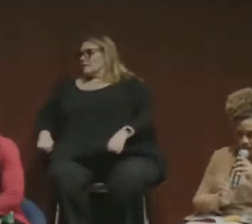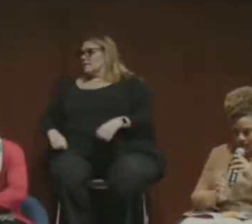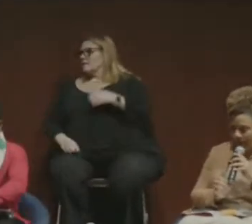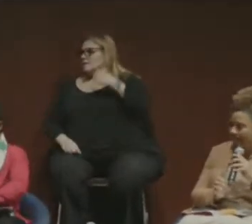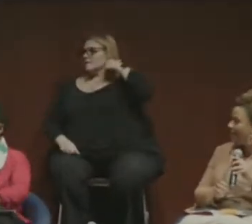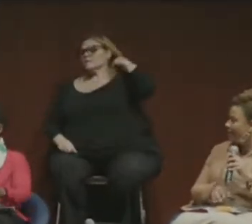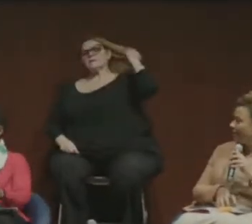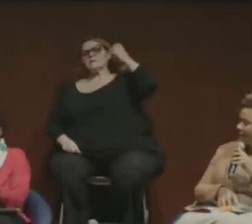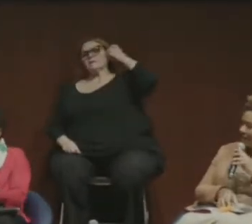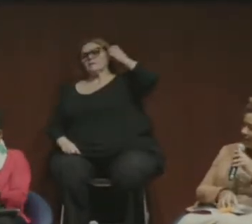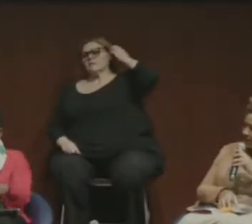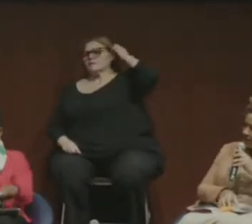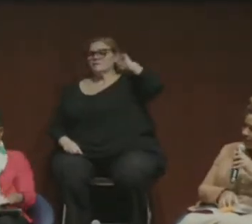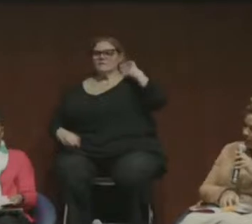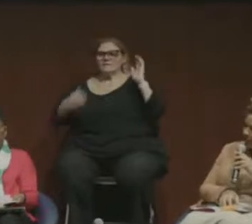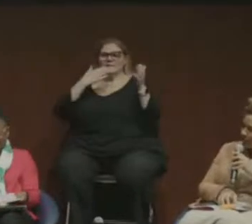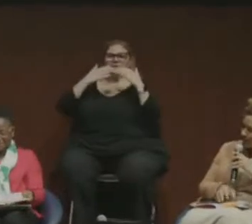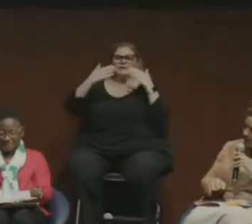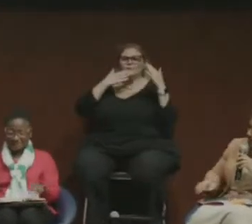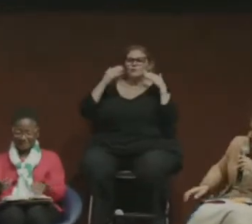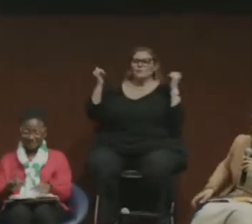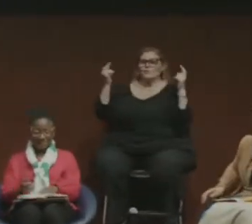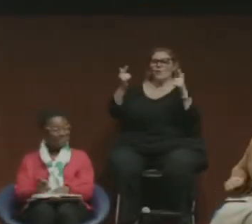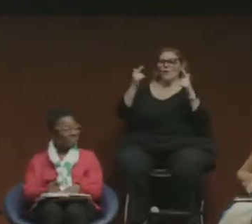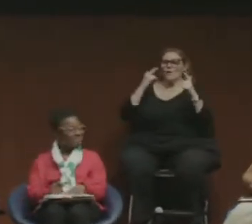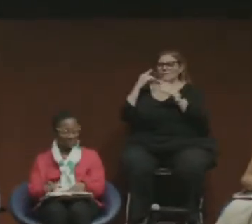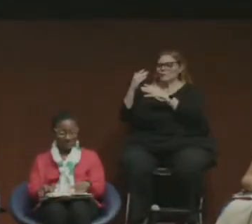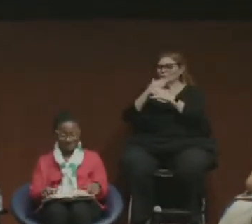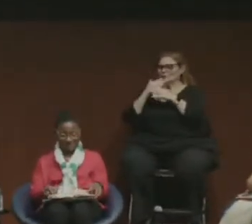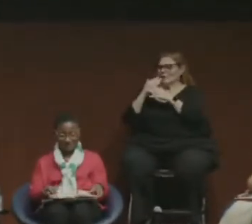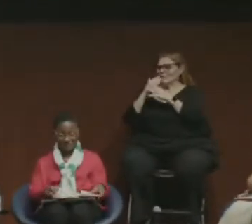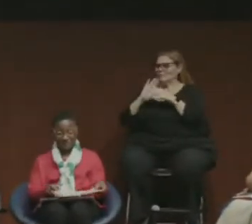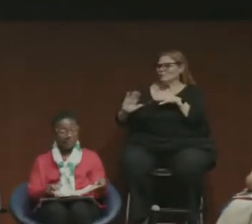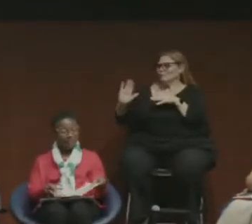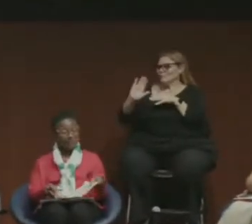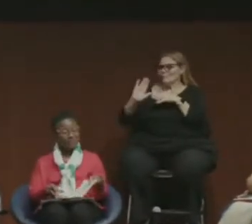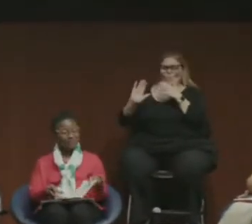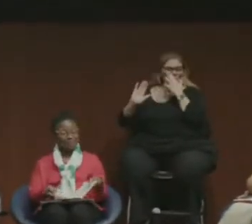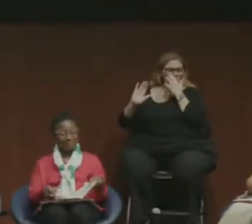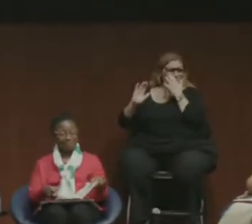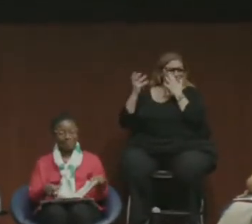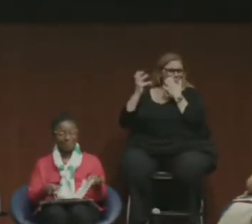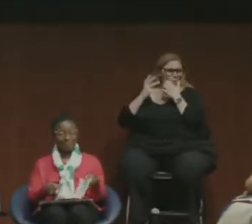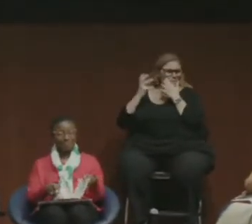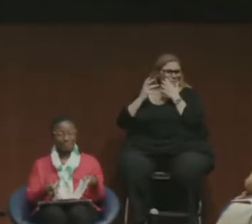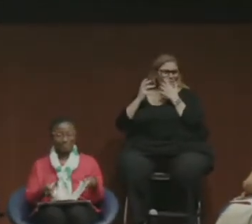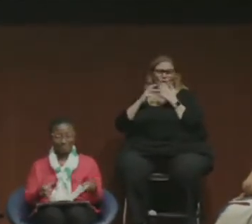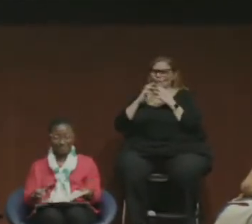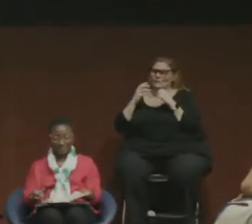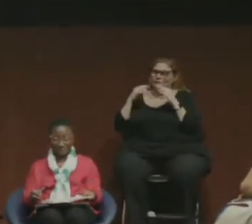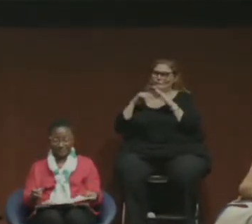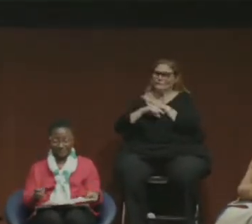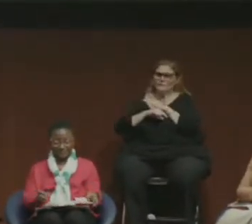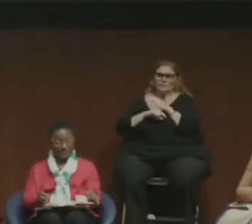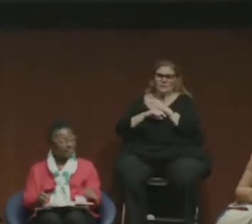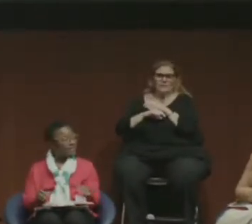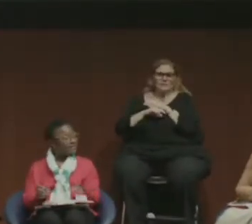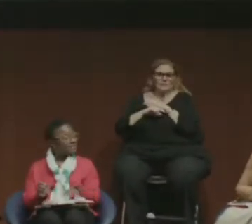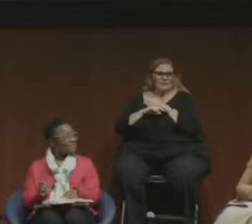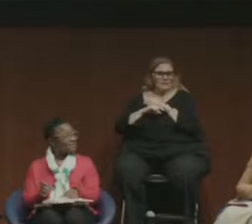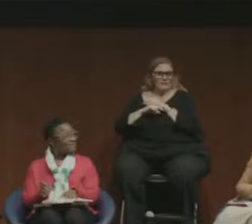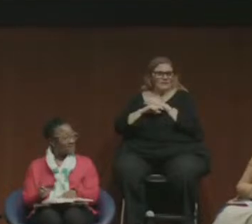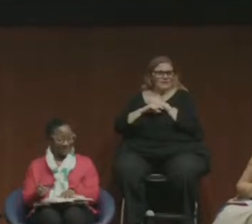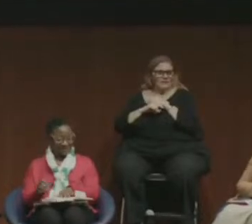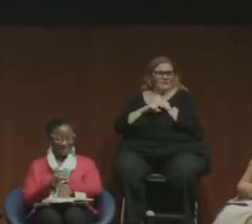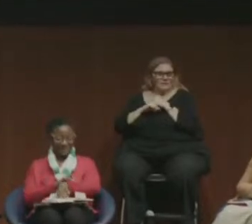Hello. Thank you all for sharing your work. That was so wonderful and rich. I promise we are going to have